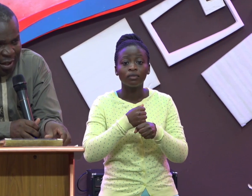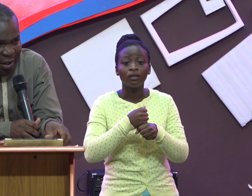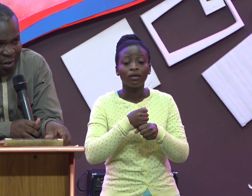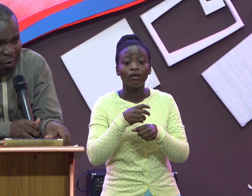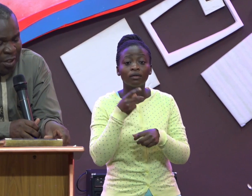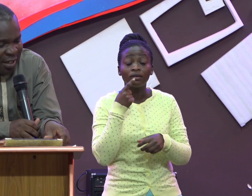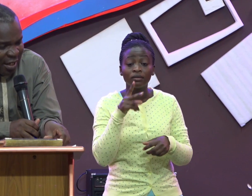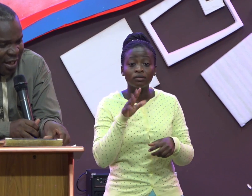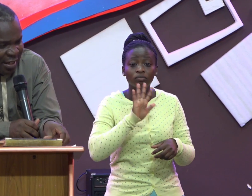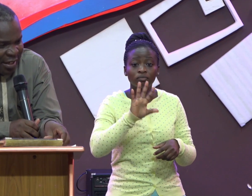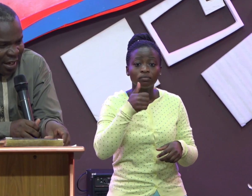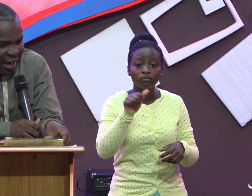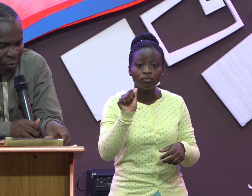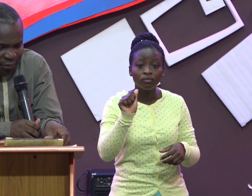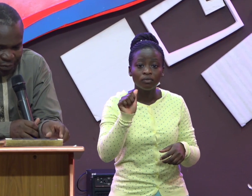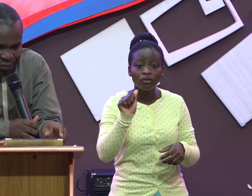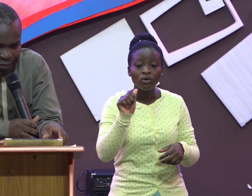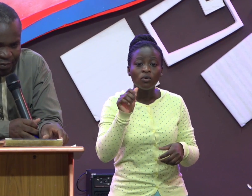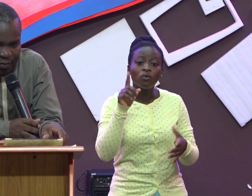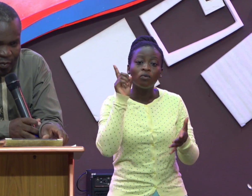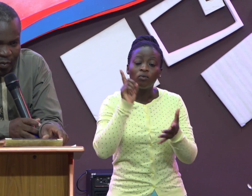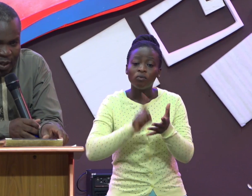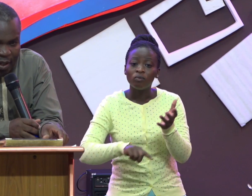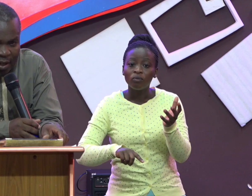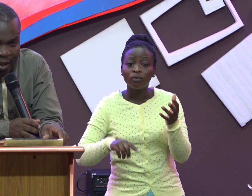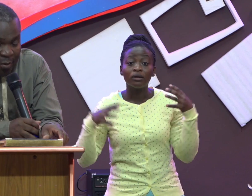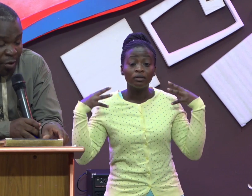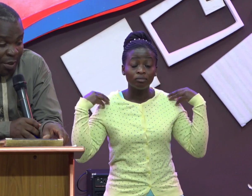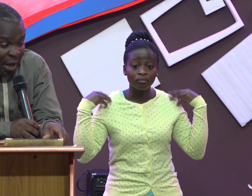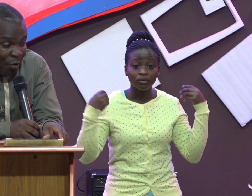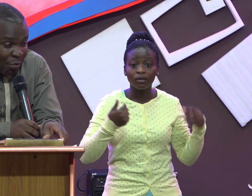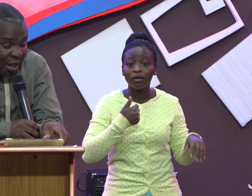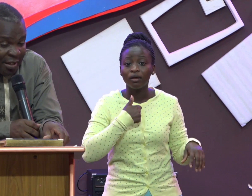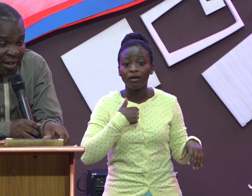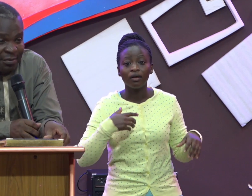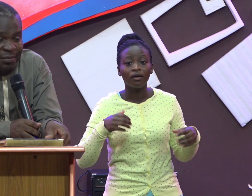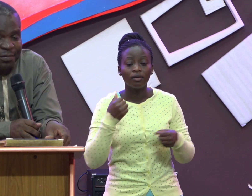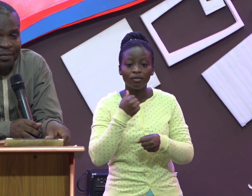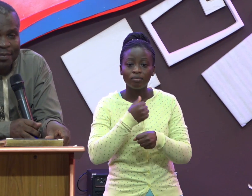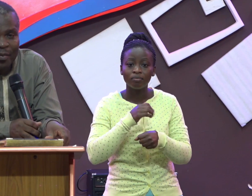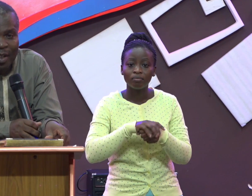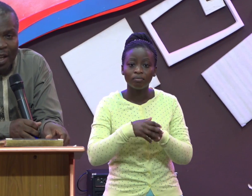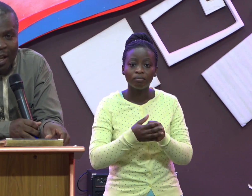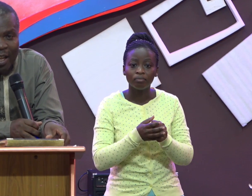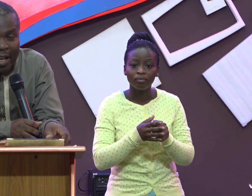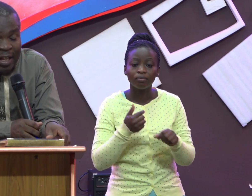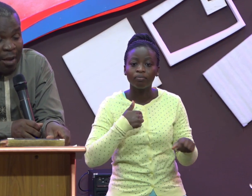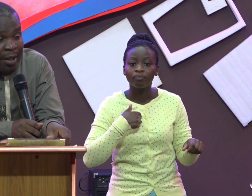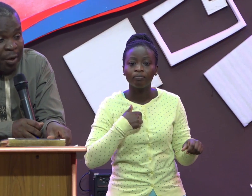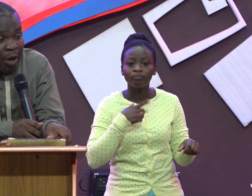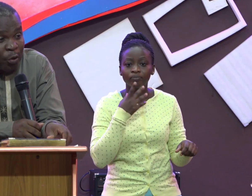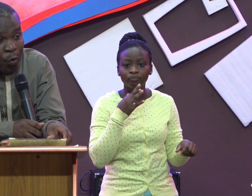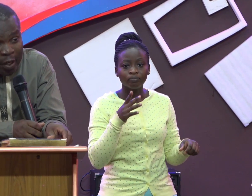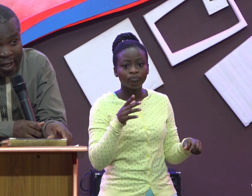But ask yourself, because exercises in Kanawa, what exercises have I made? I noted to you about a certain man.